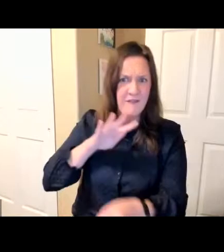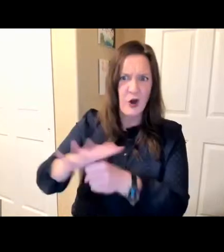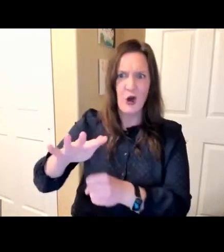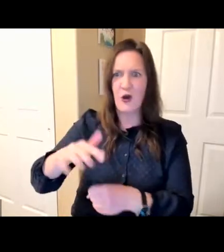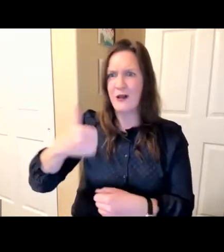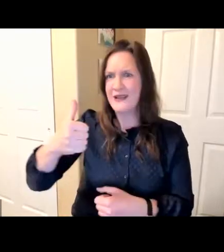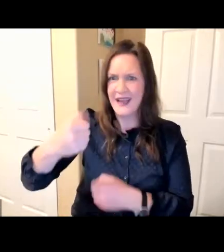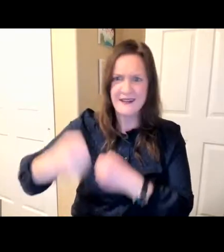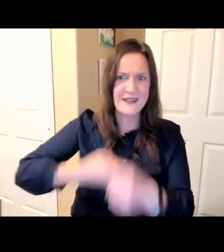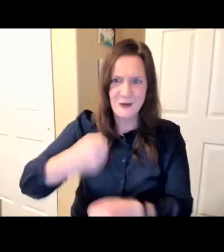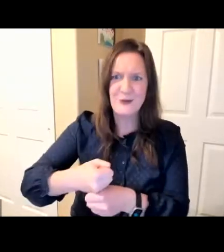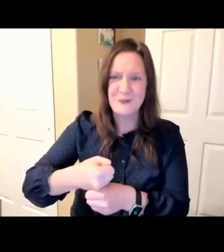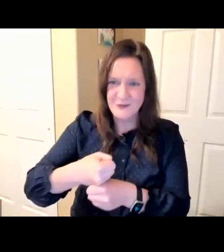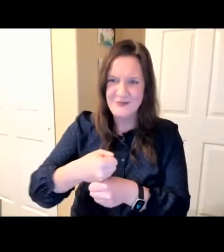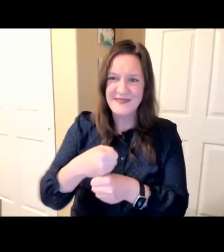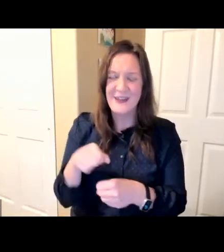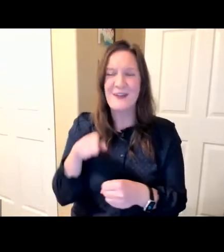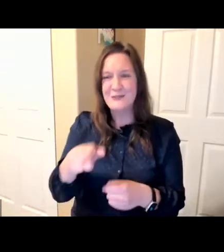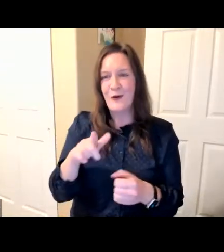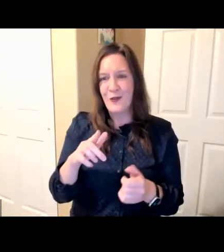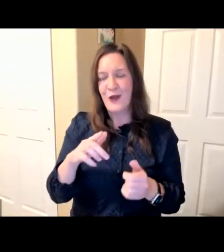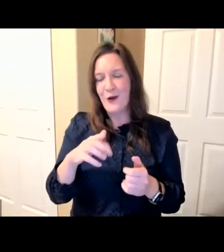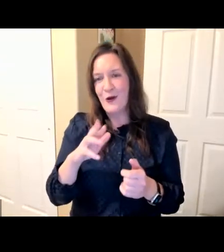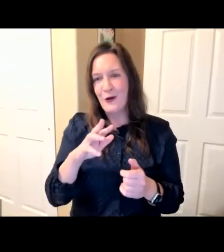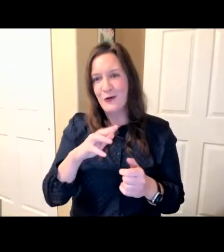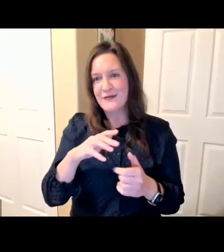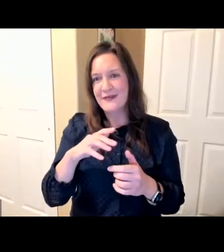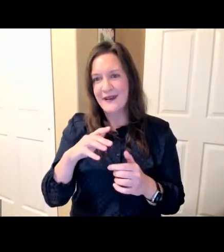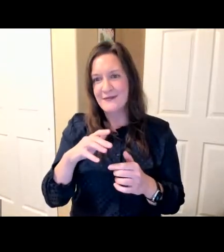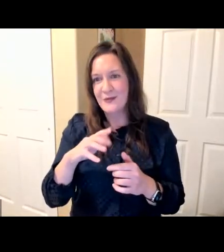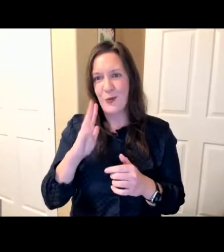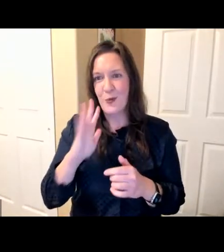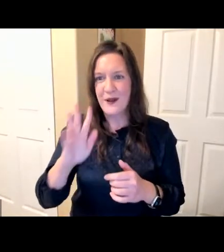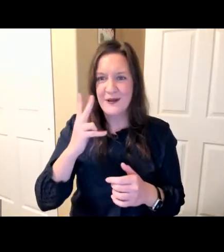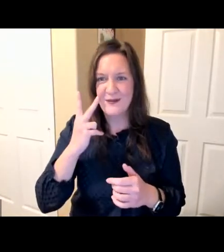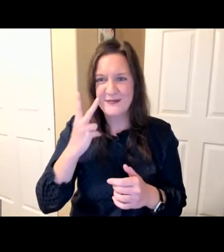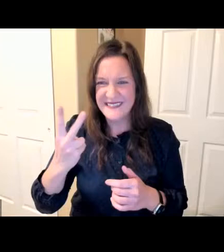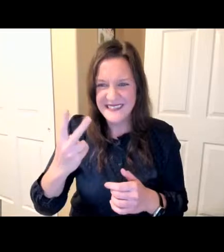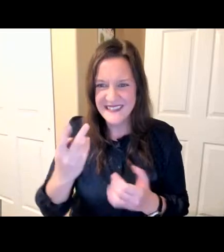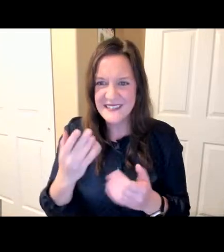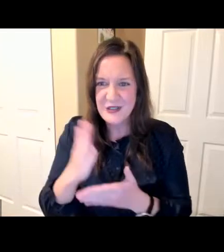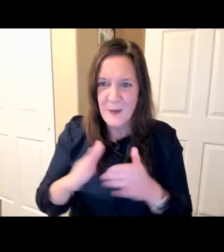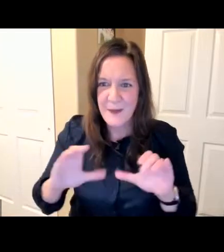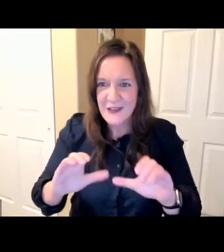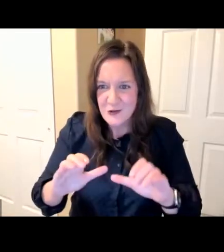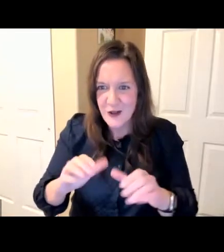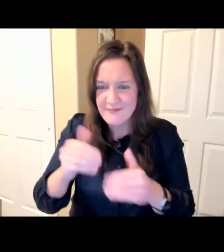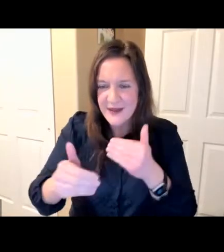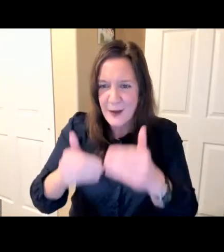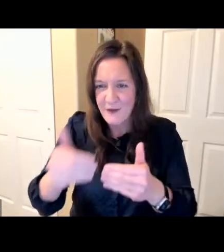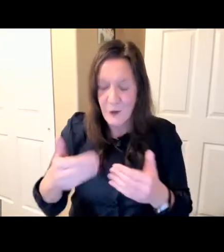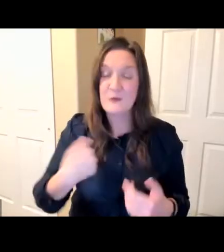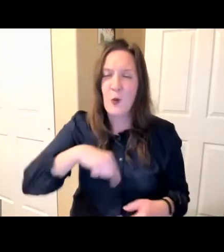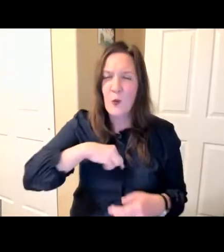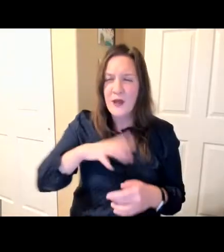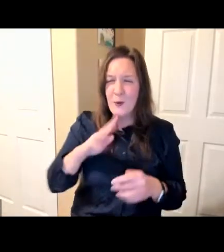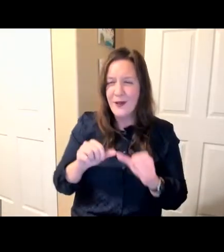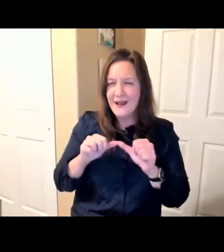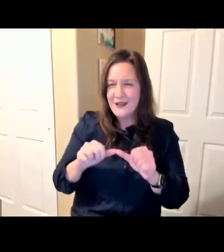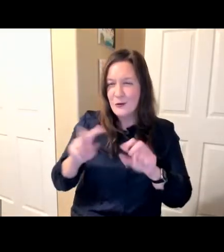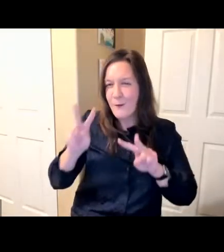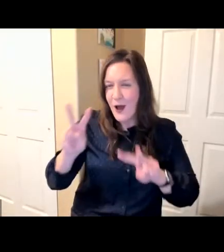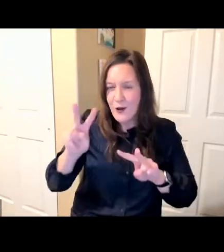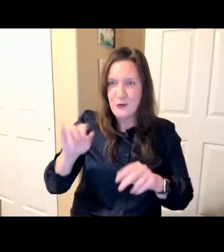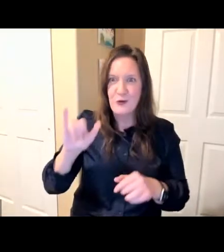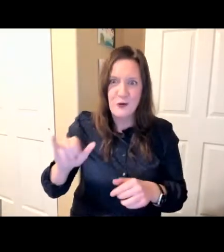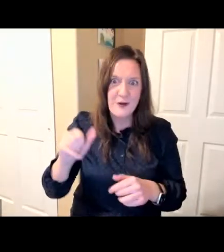to make sure that ASDB is back on track with the full 10 years that they didn't receive. So we're looking forward